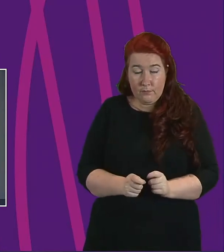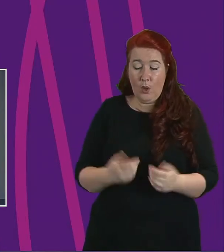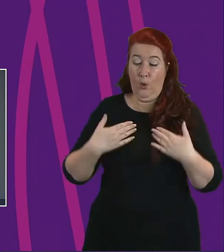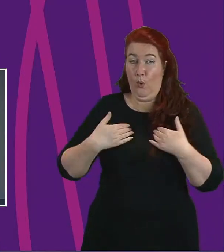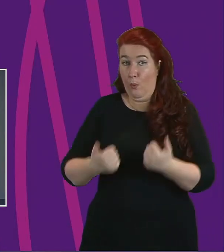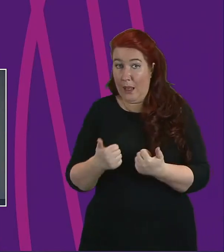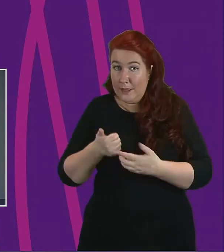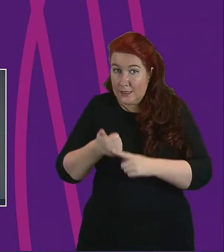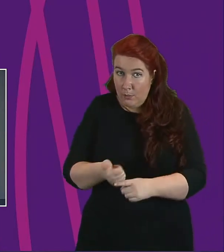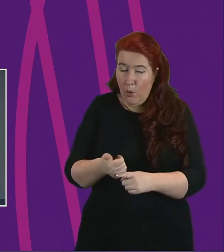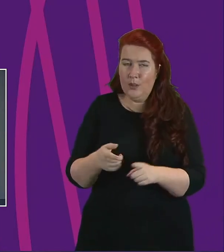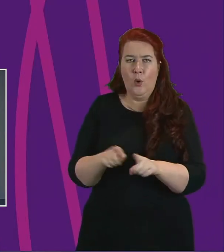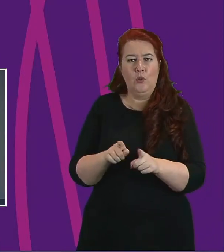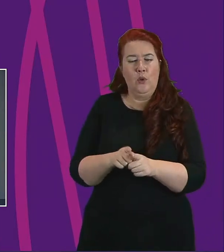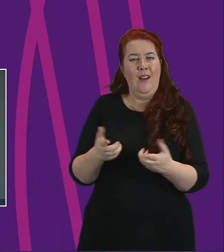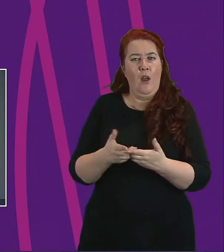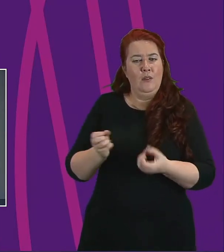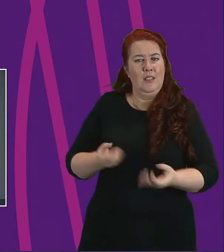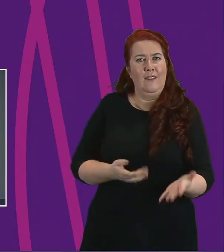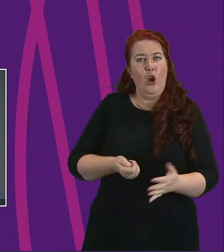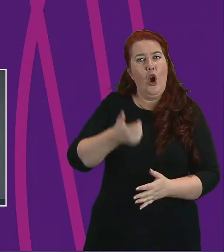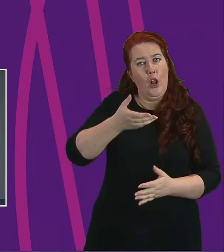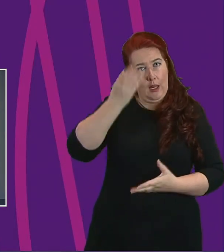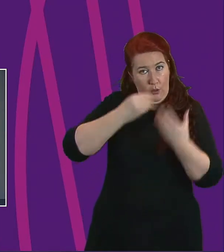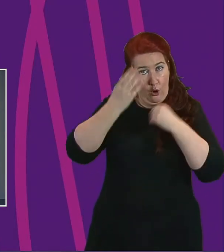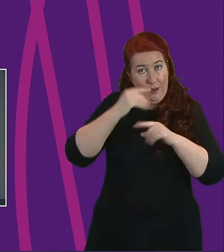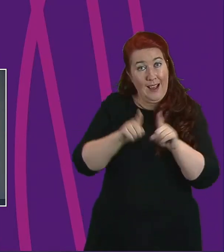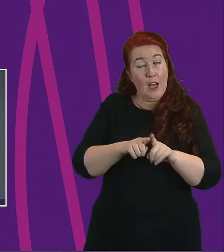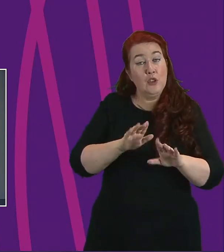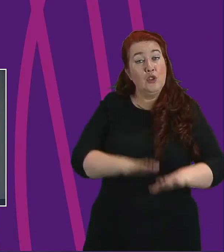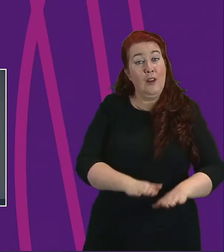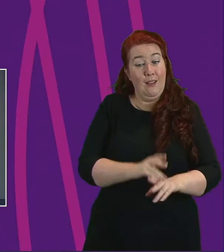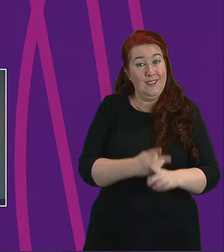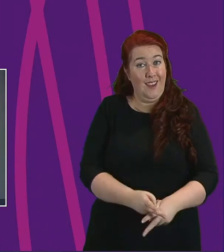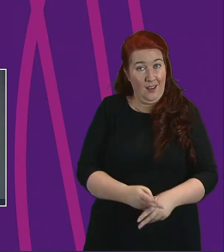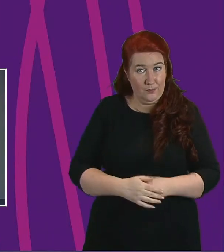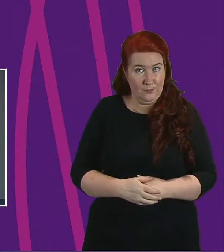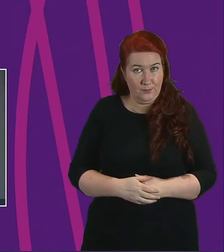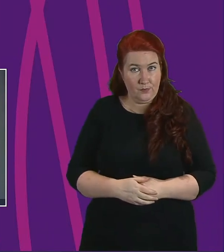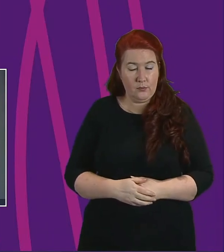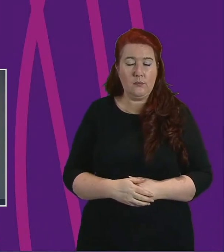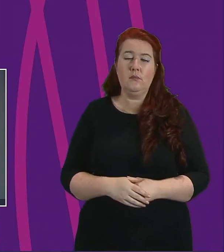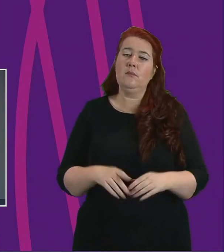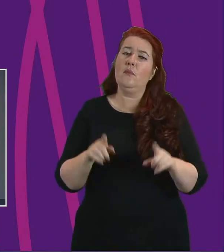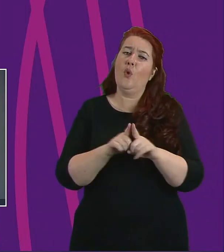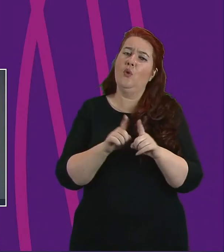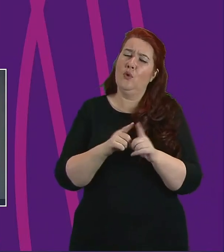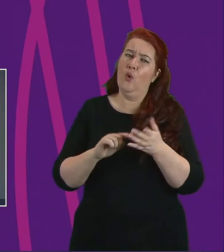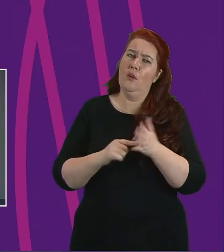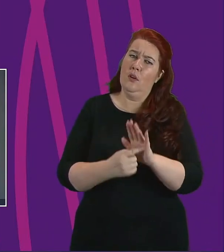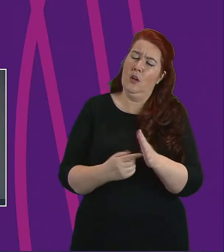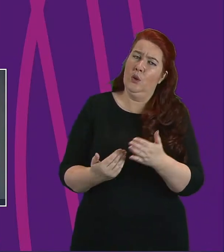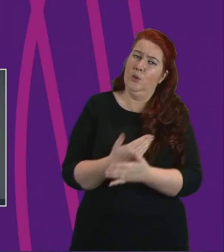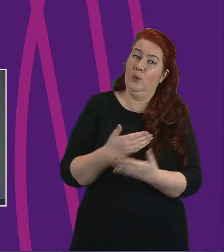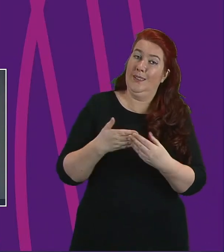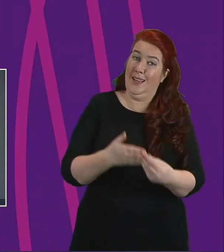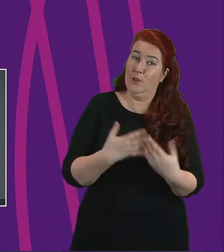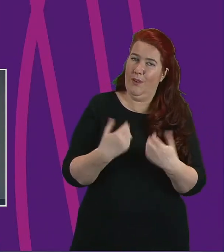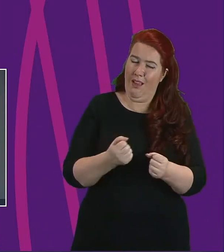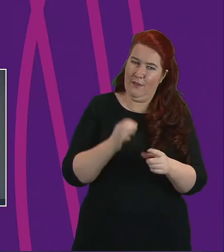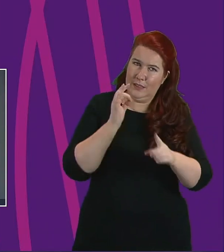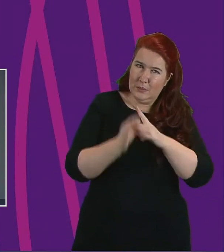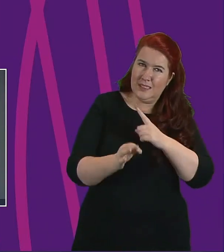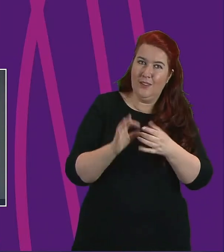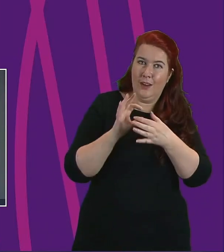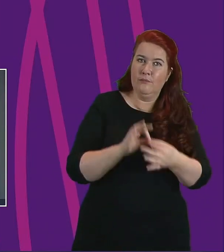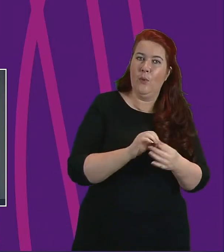and delivery of early learning and childcare. It will also include specific considerations for each sector based upon the